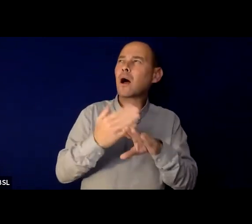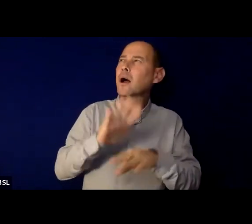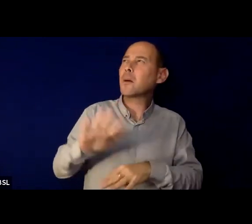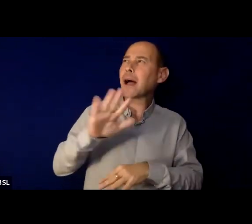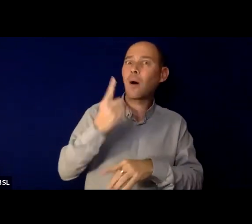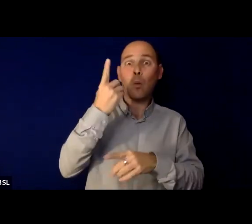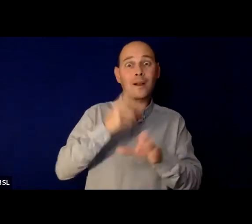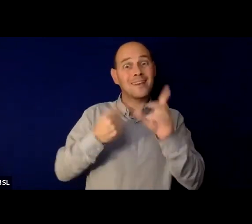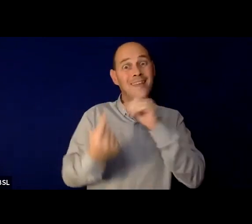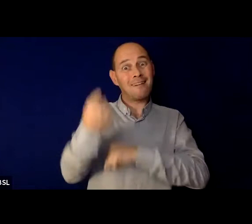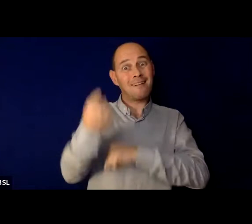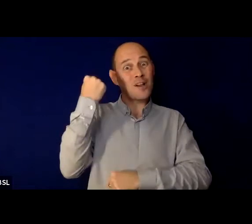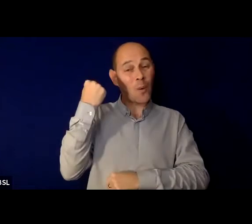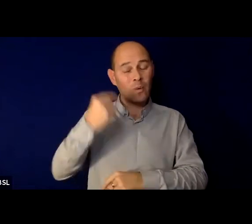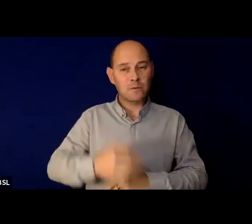year. So